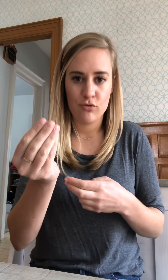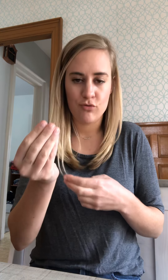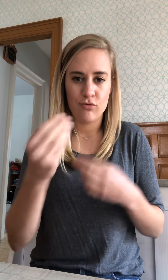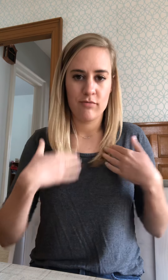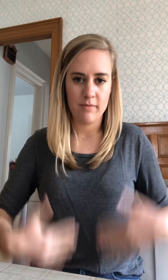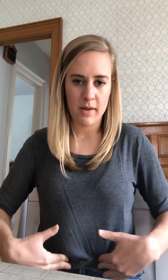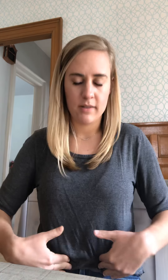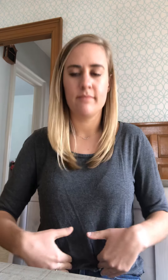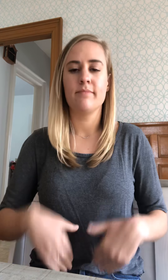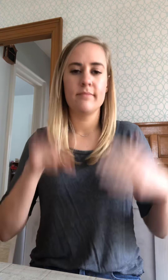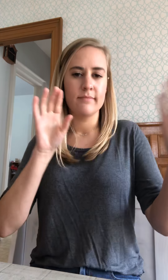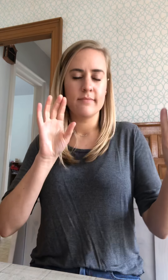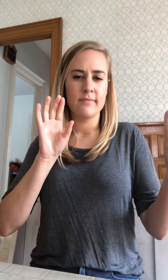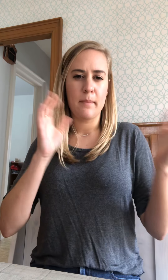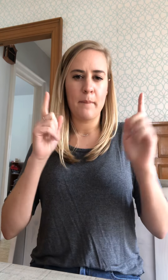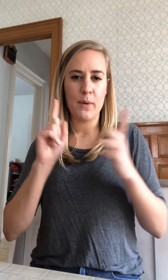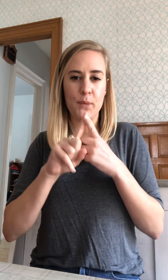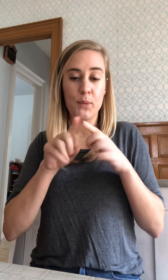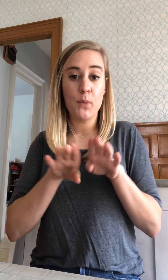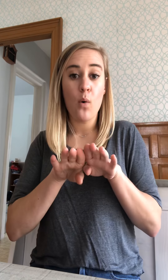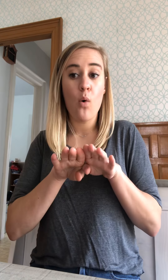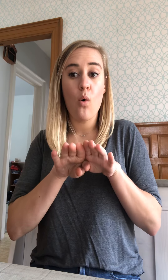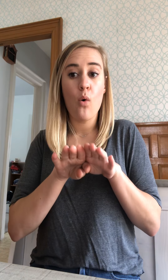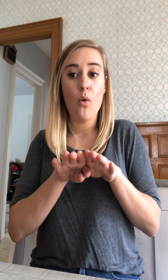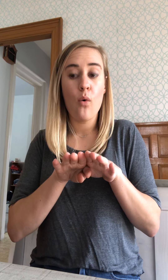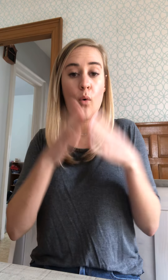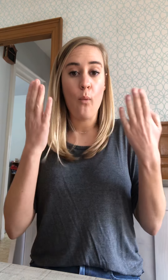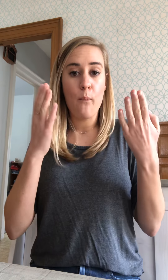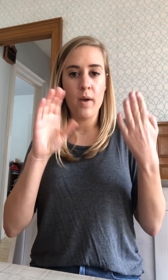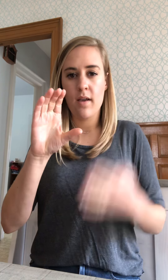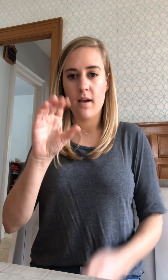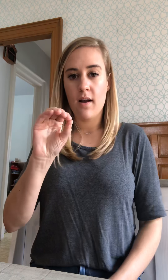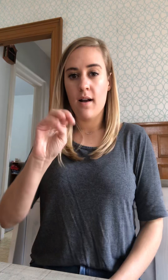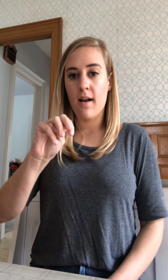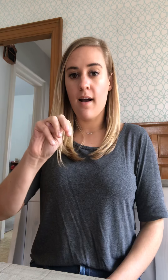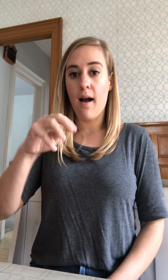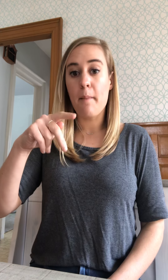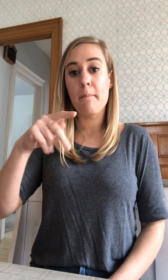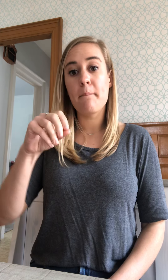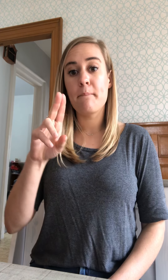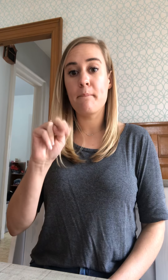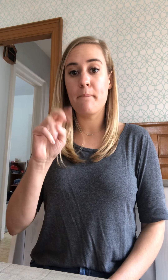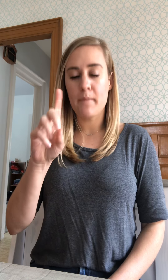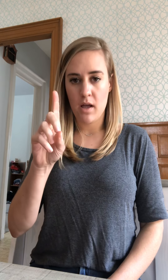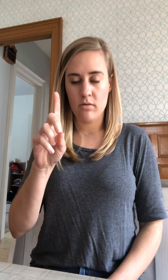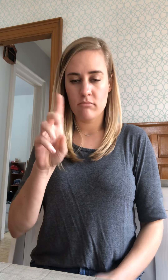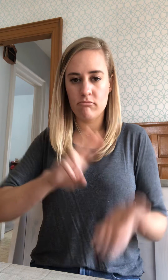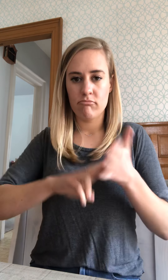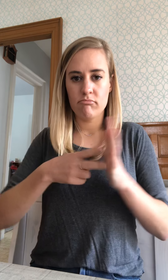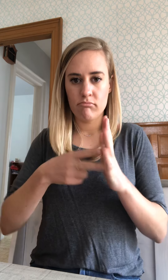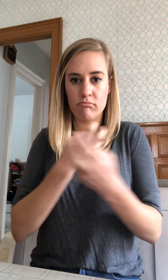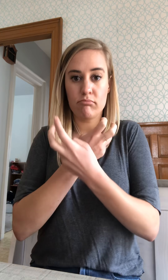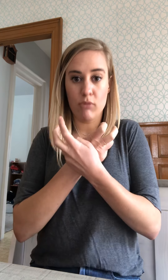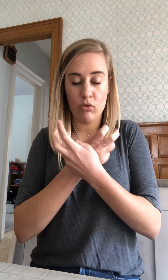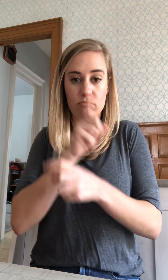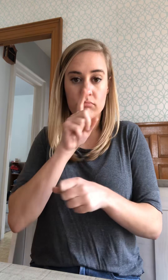Contrast this with an open or compound fracture where the bony fragments are exposed to the external environment. They